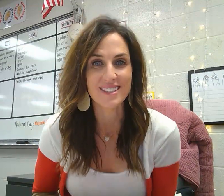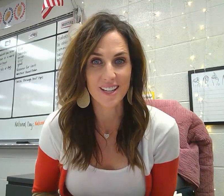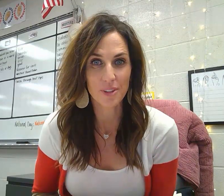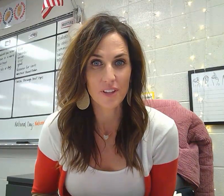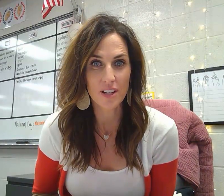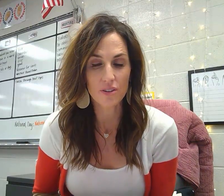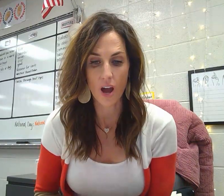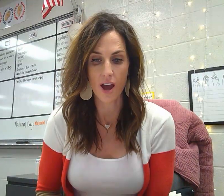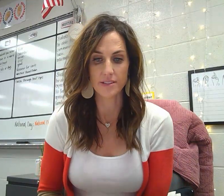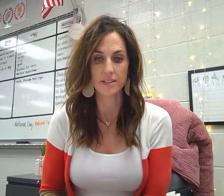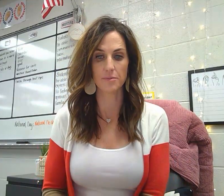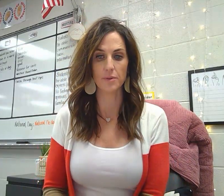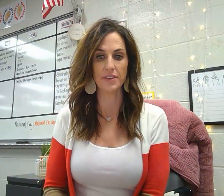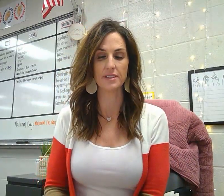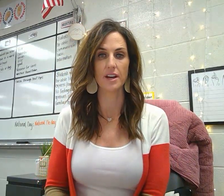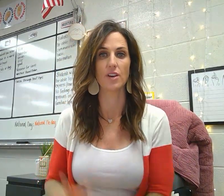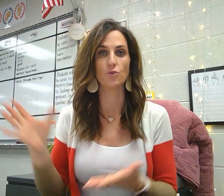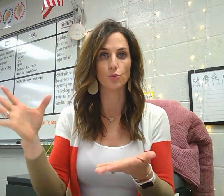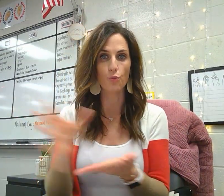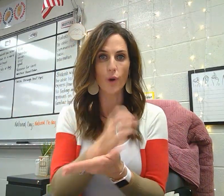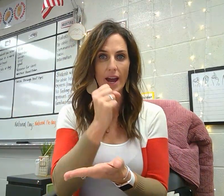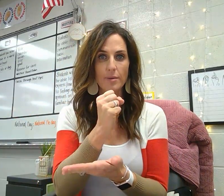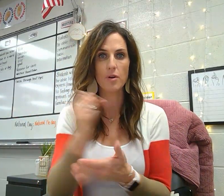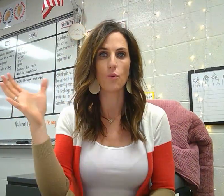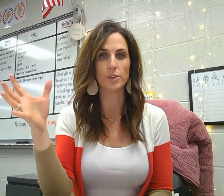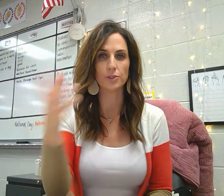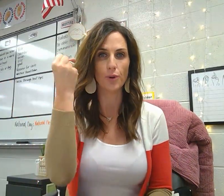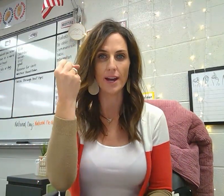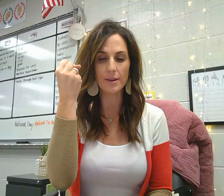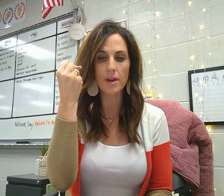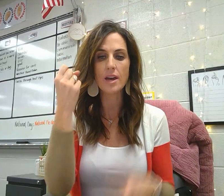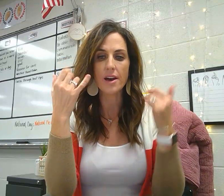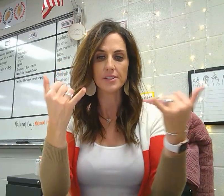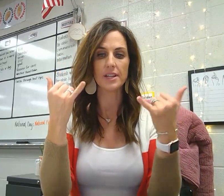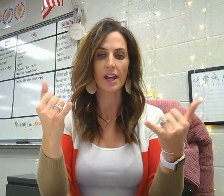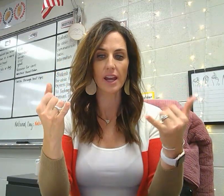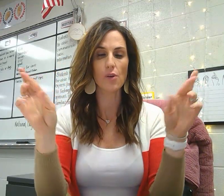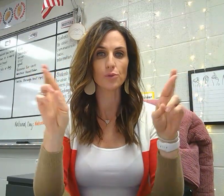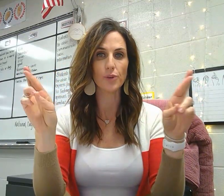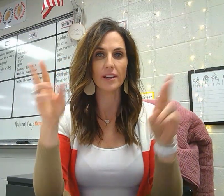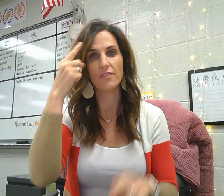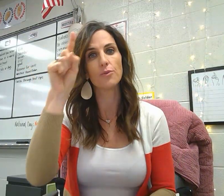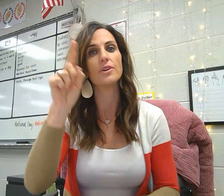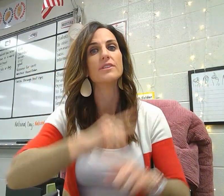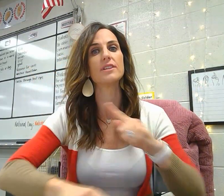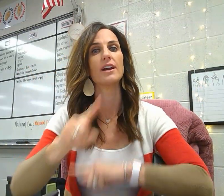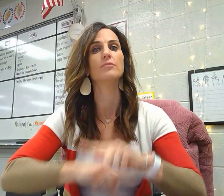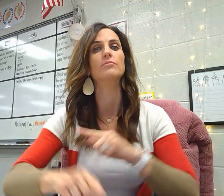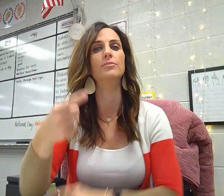Last time we videoed, I stopped with the sign grab or grab. Today, we're ready for the